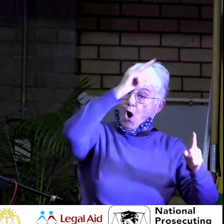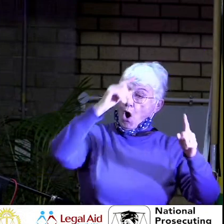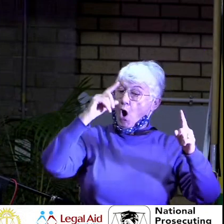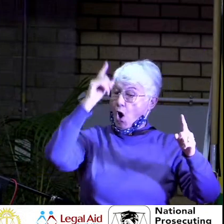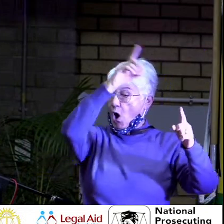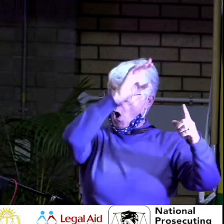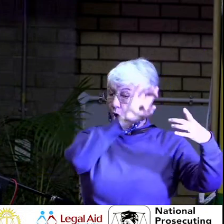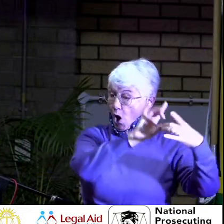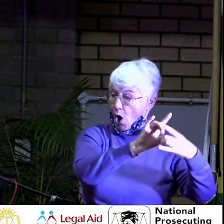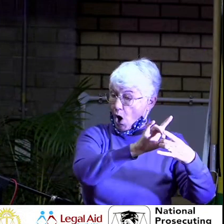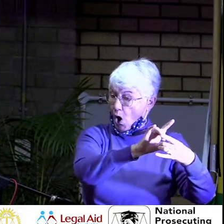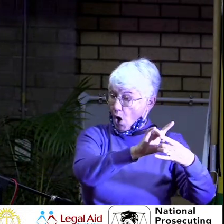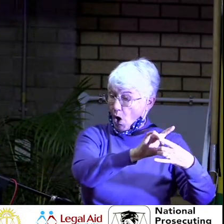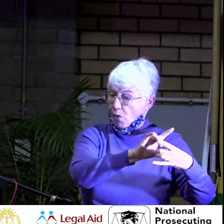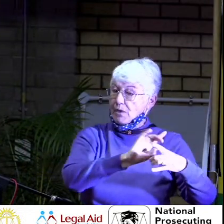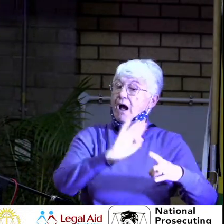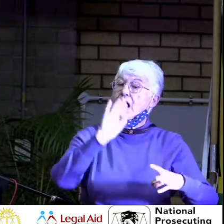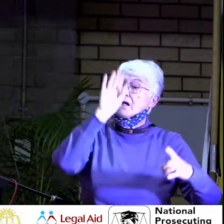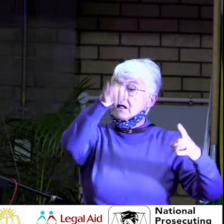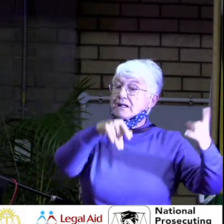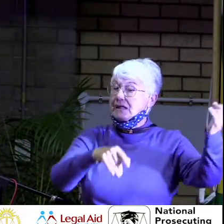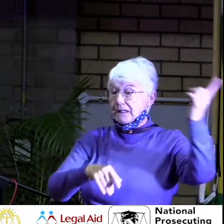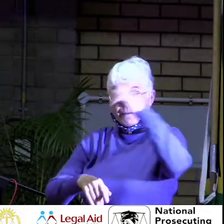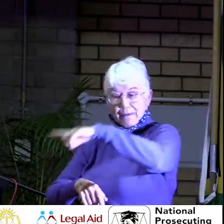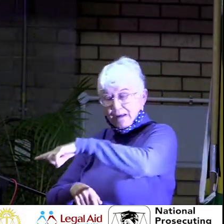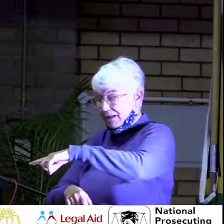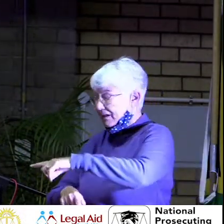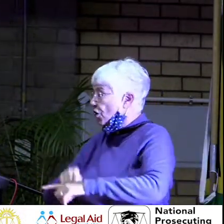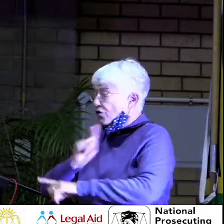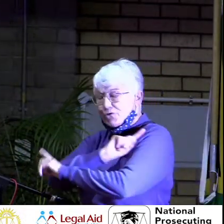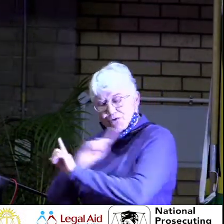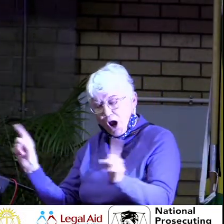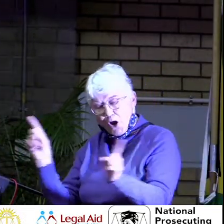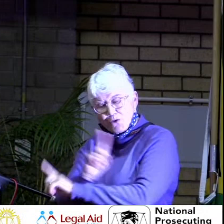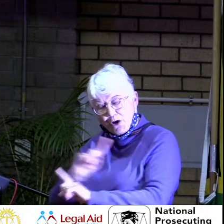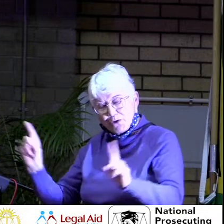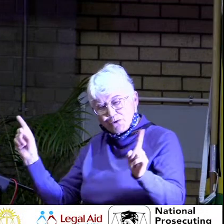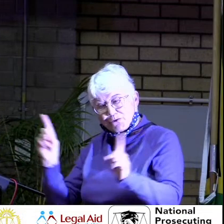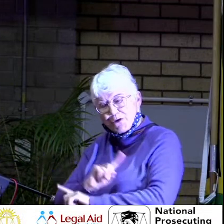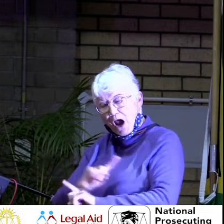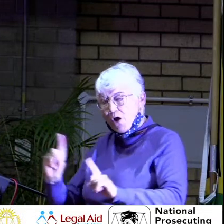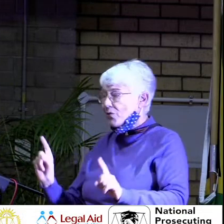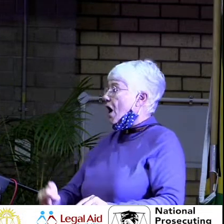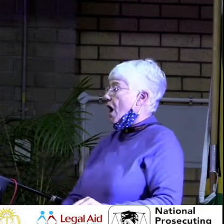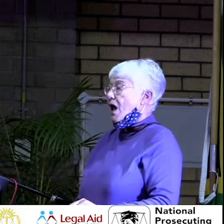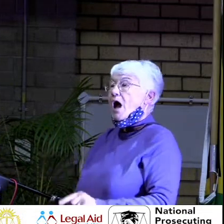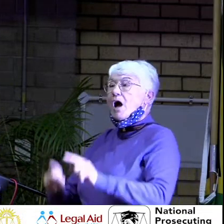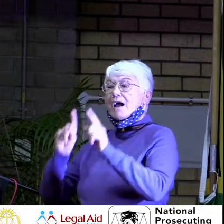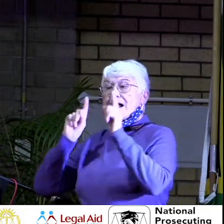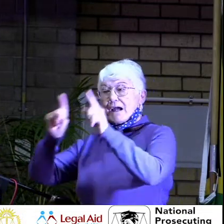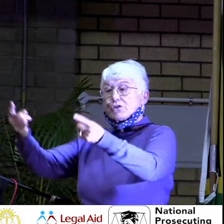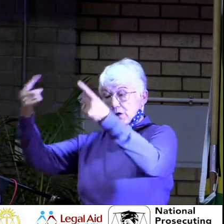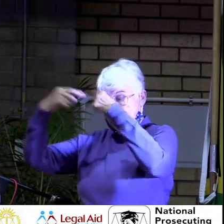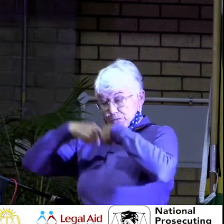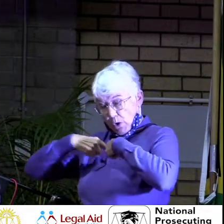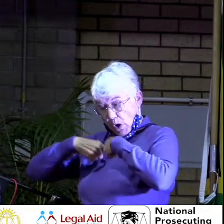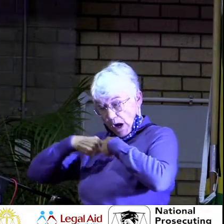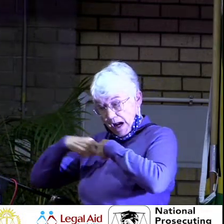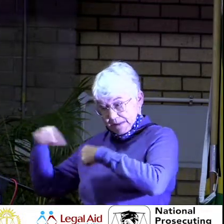the hospital, we will not turn you away. Because we see it as a